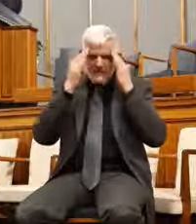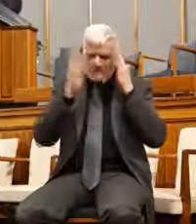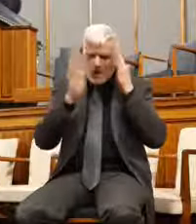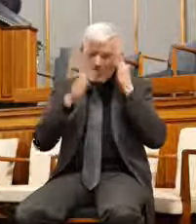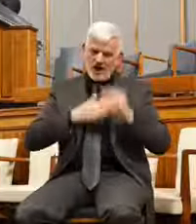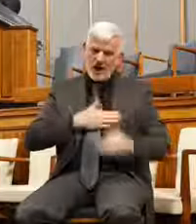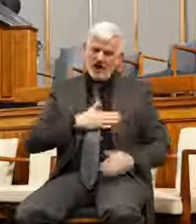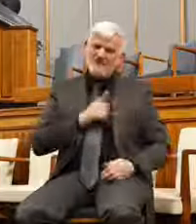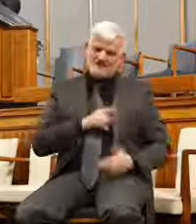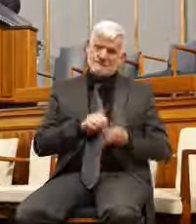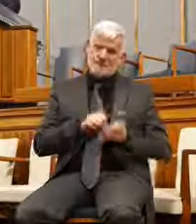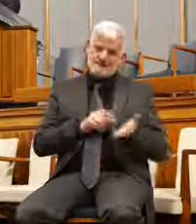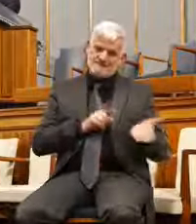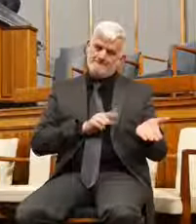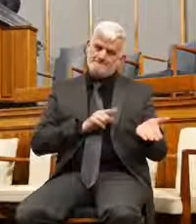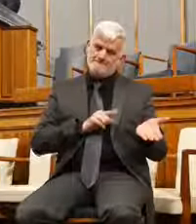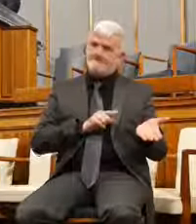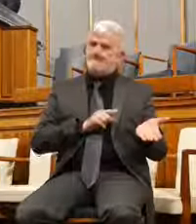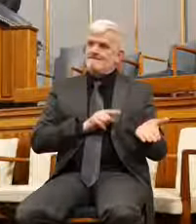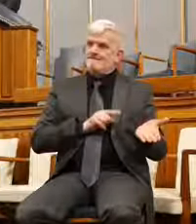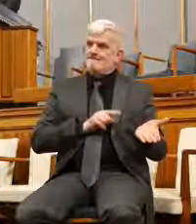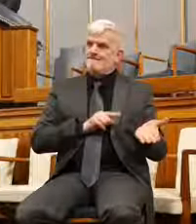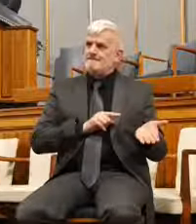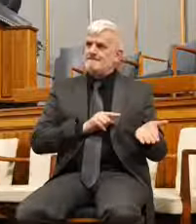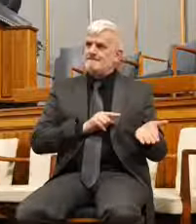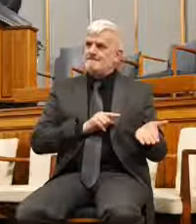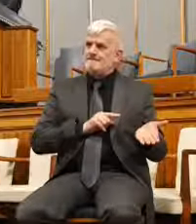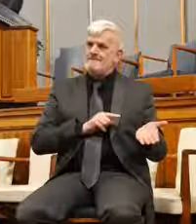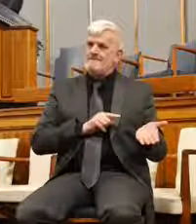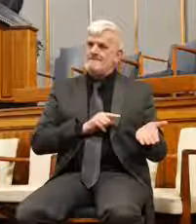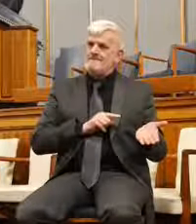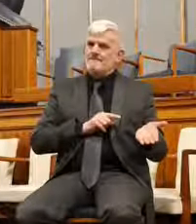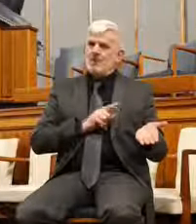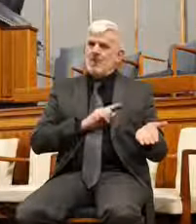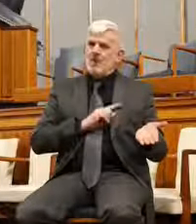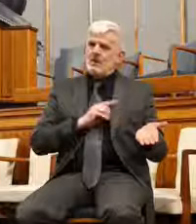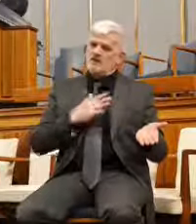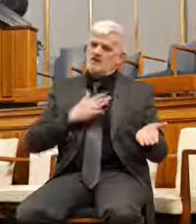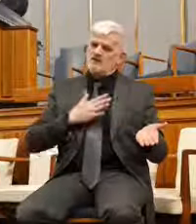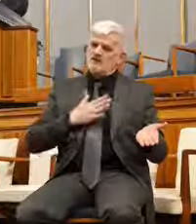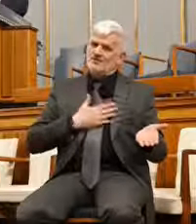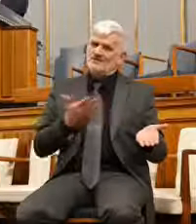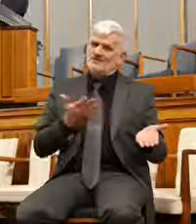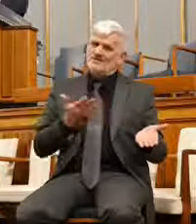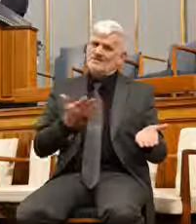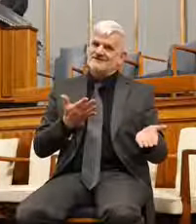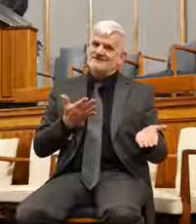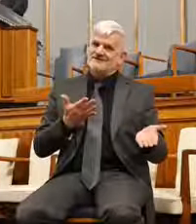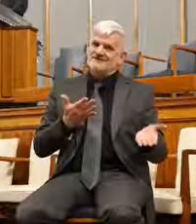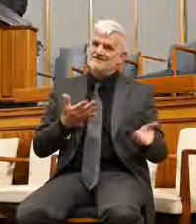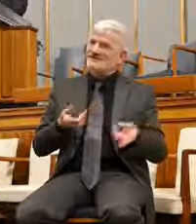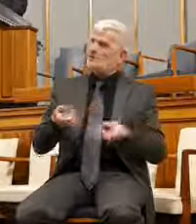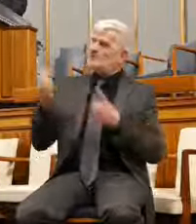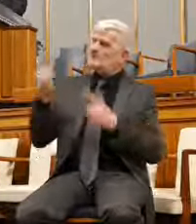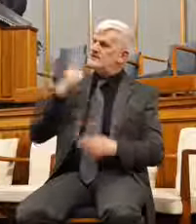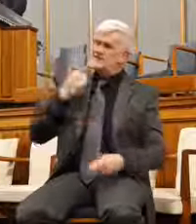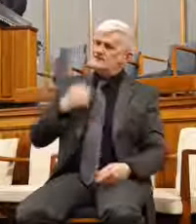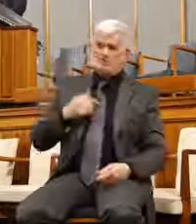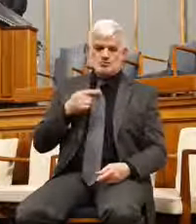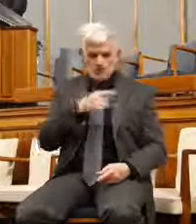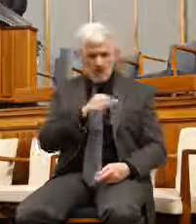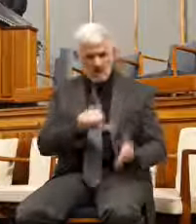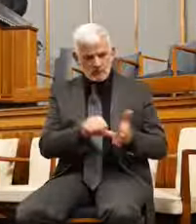in your heart. The problem is, we don't like this, but this is God's response here. The problem